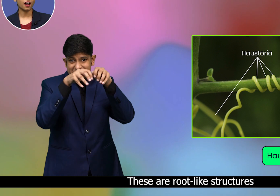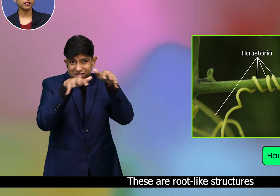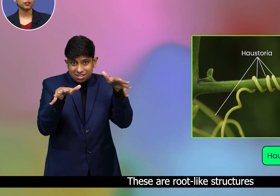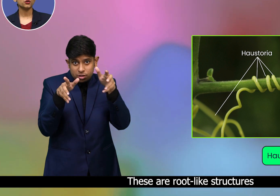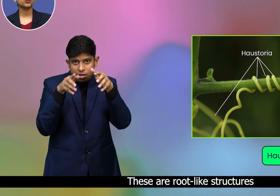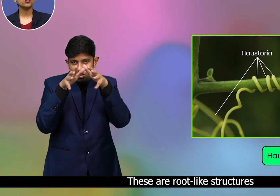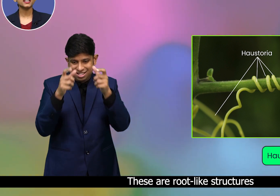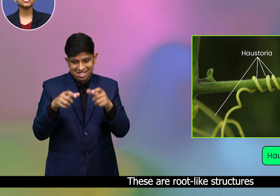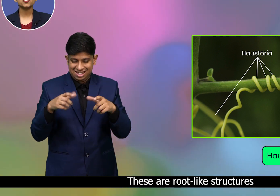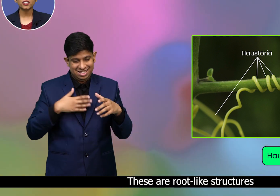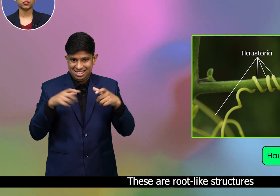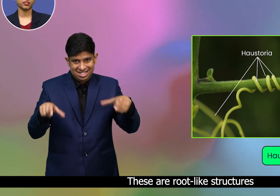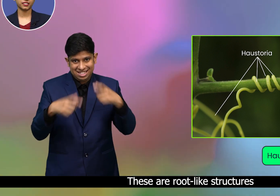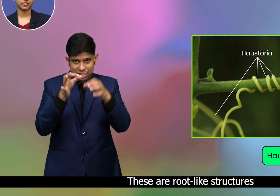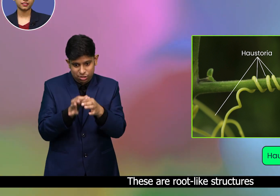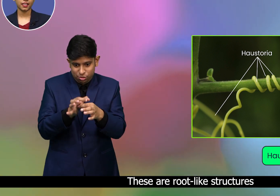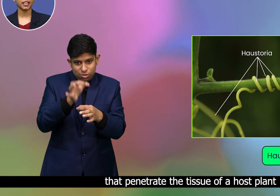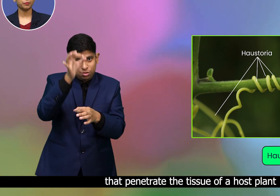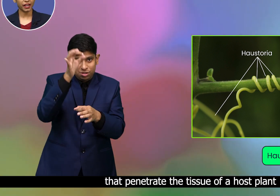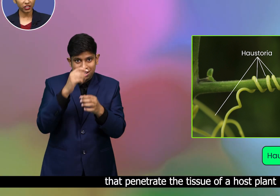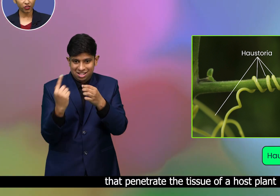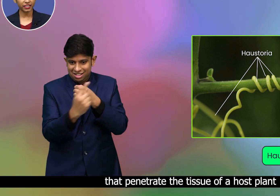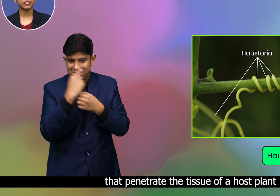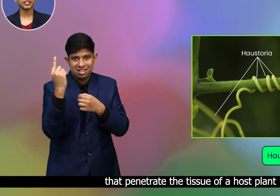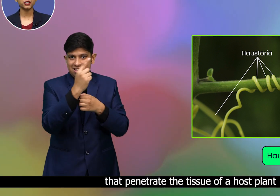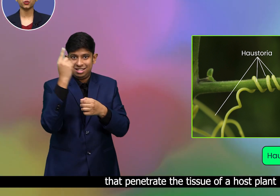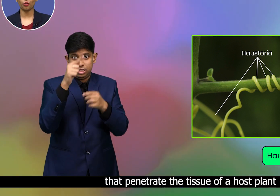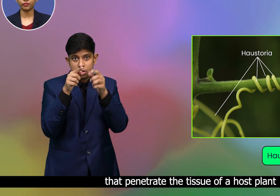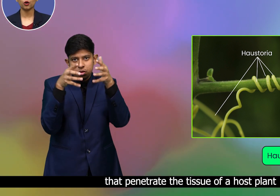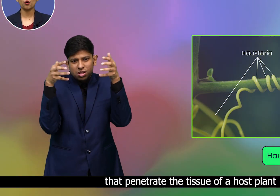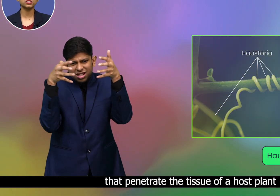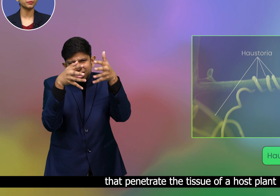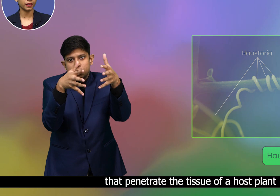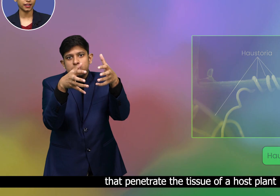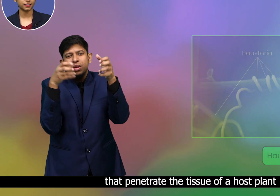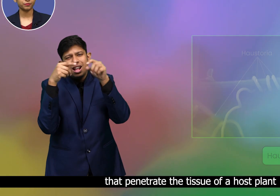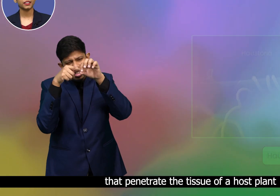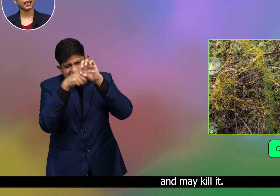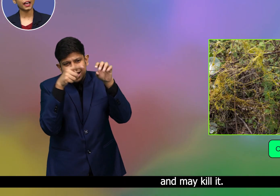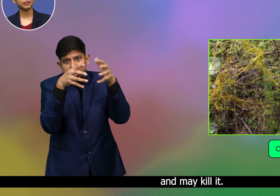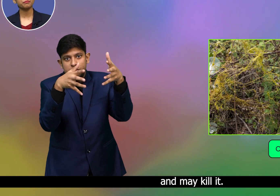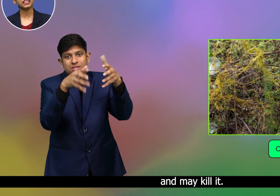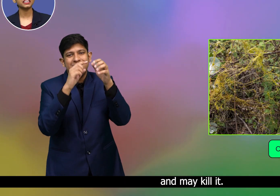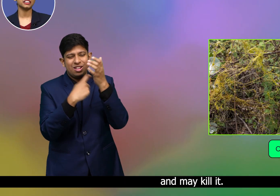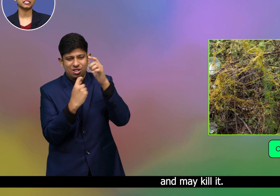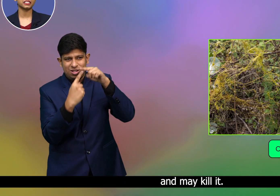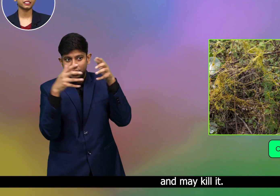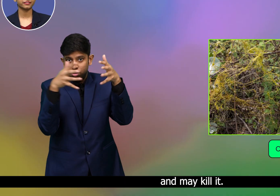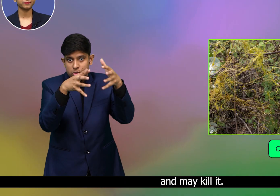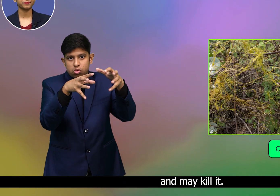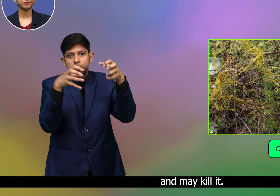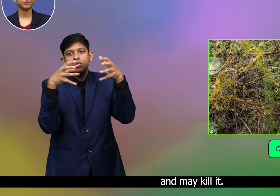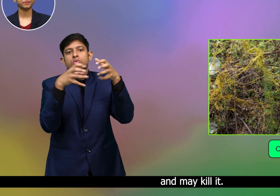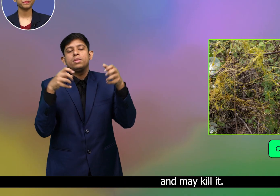These are root-like structures that penetrate the tissue of a host plant and may kill it.